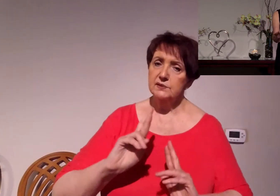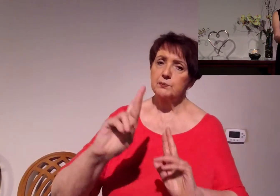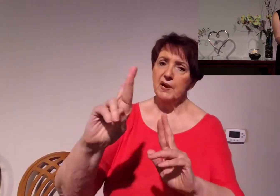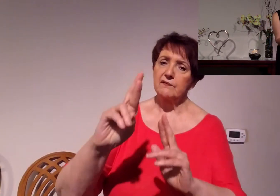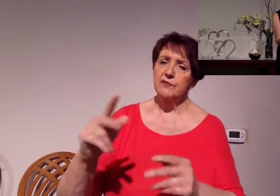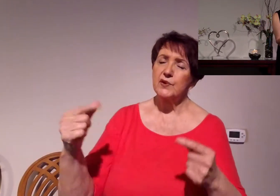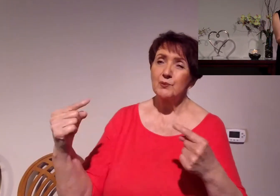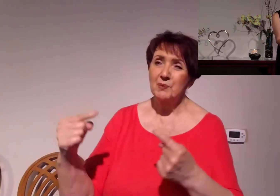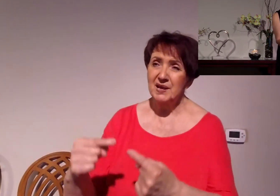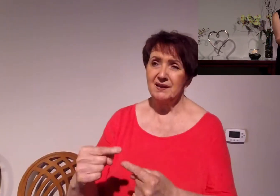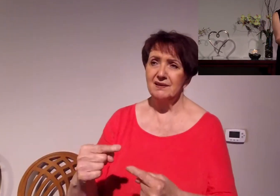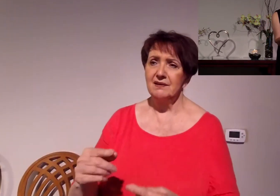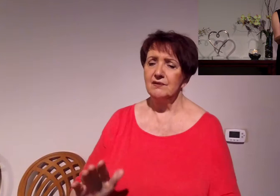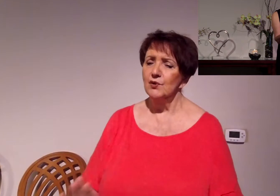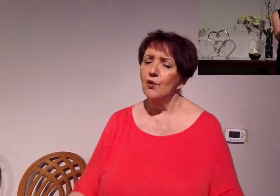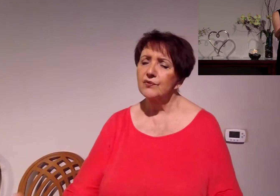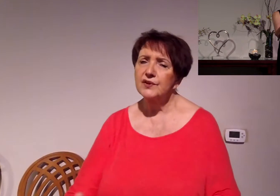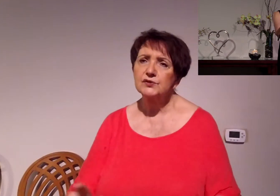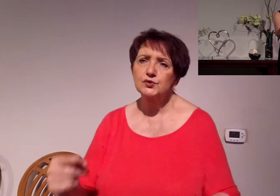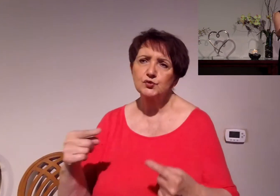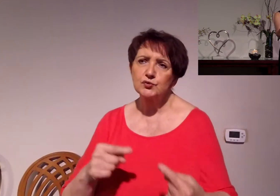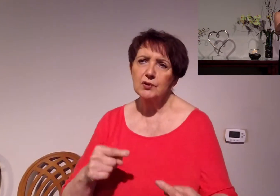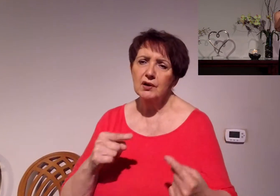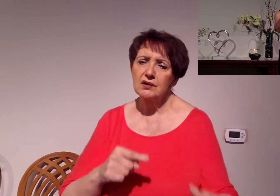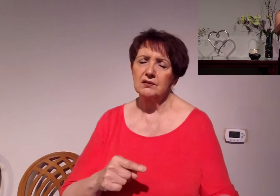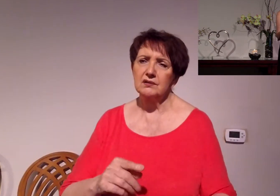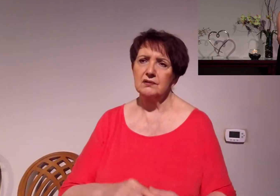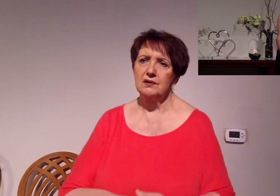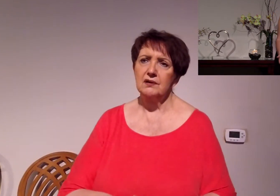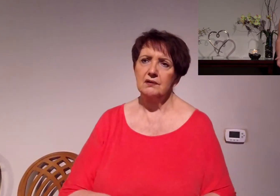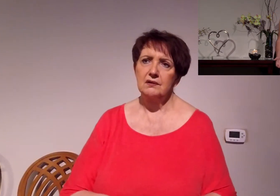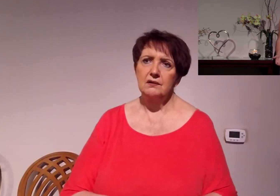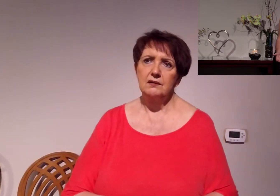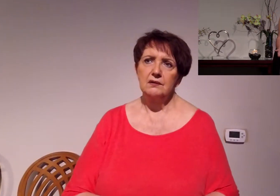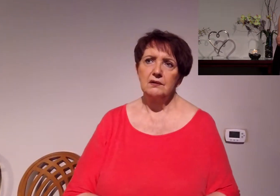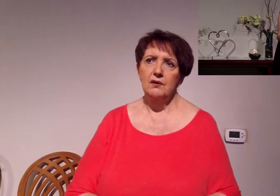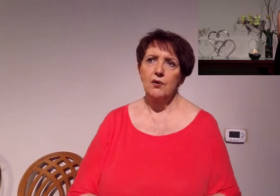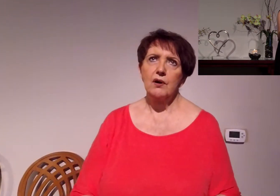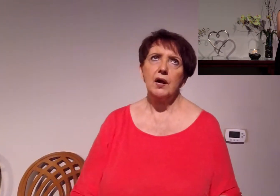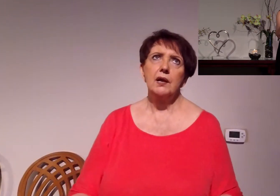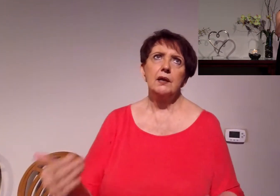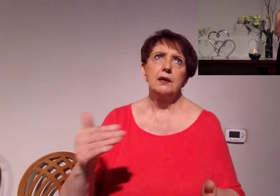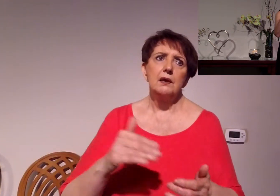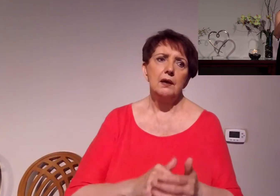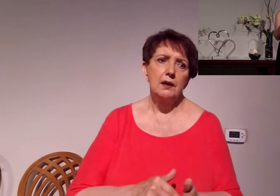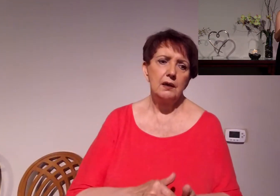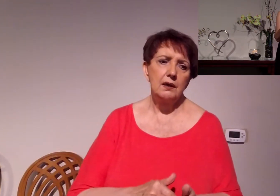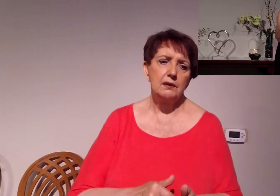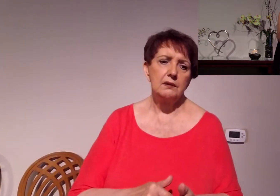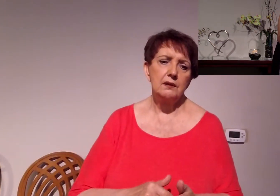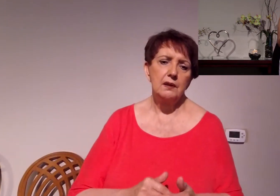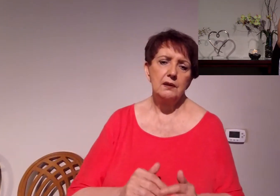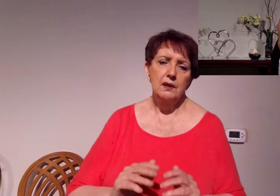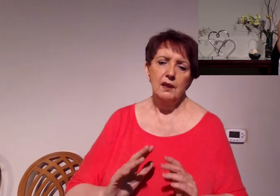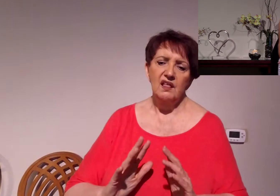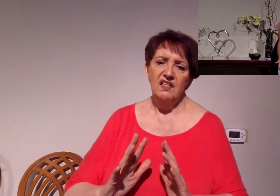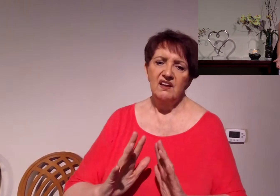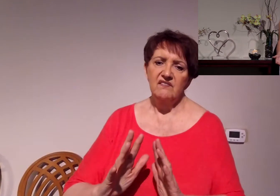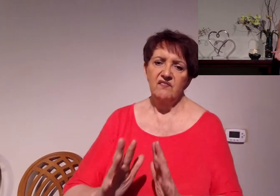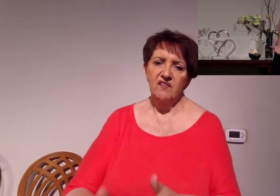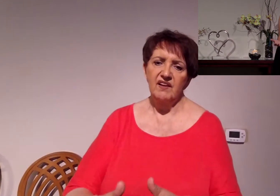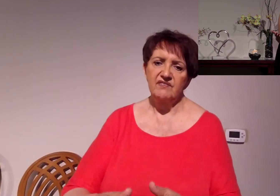respect for their struggle, a respect for the fact that once again they've left the cap off the